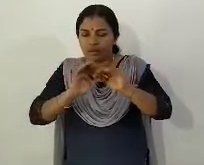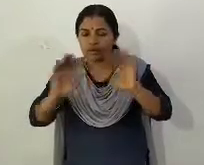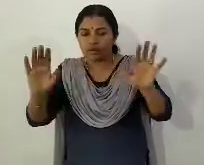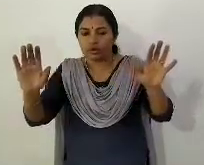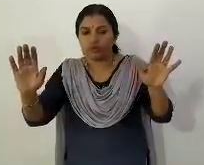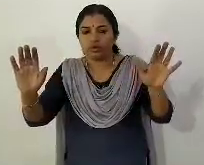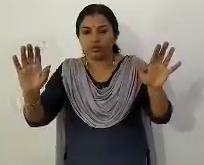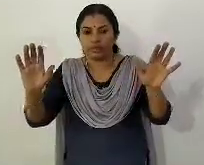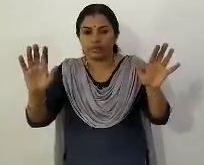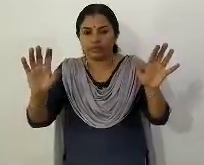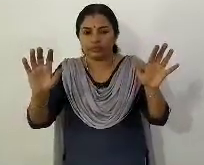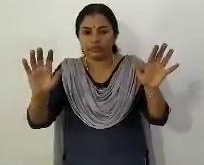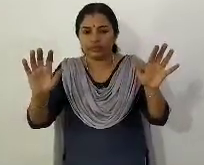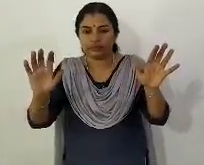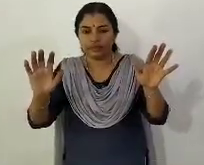not losing.